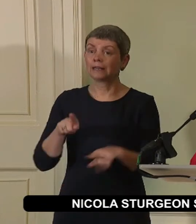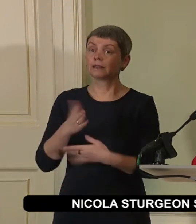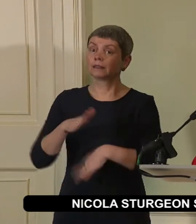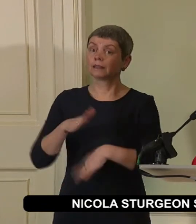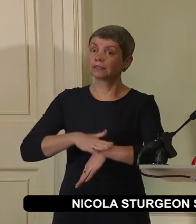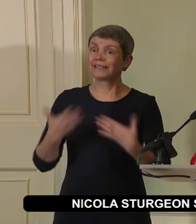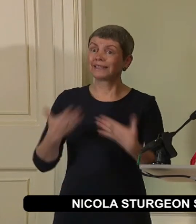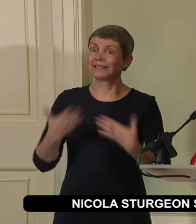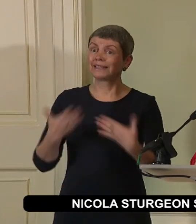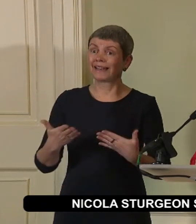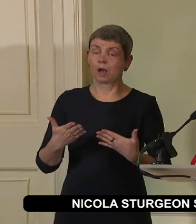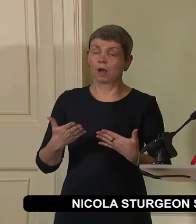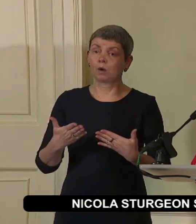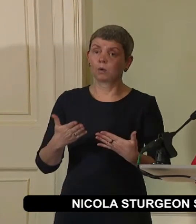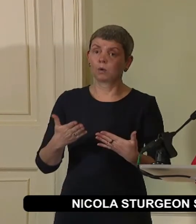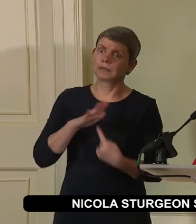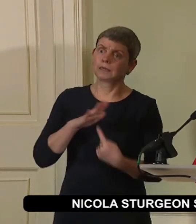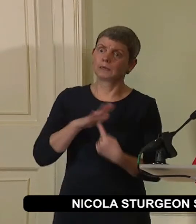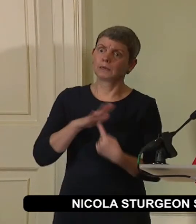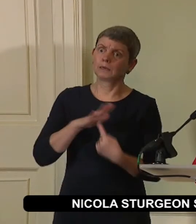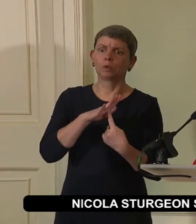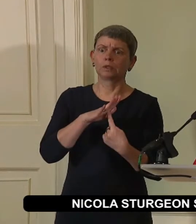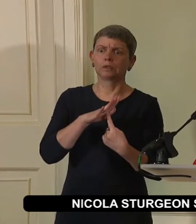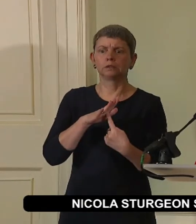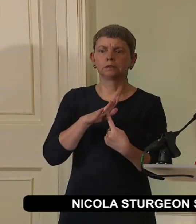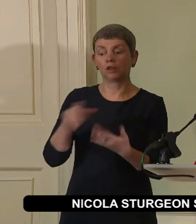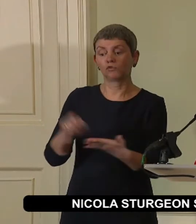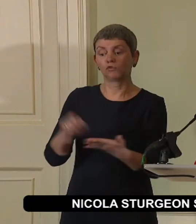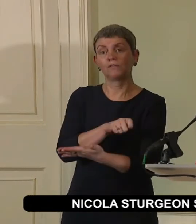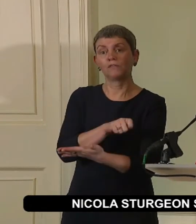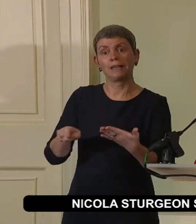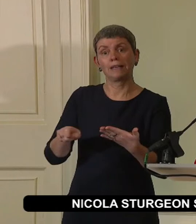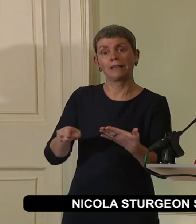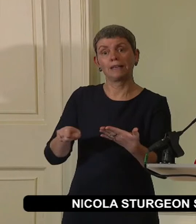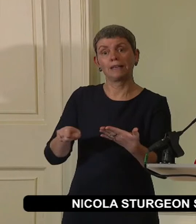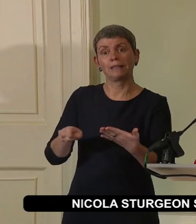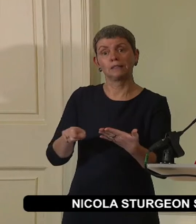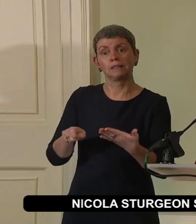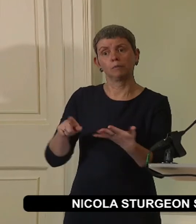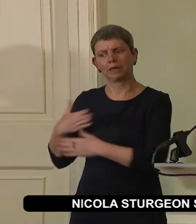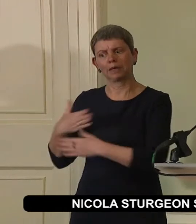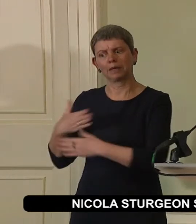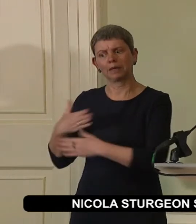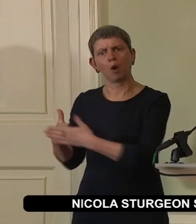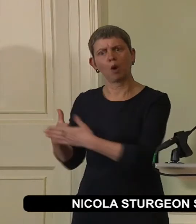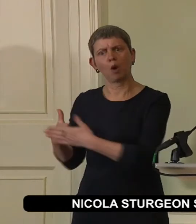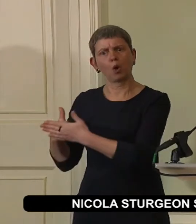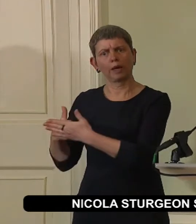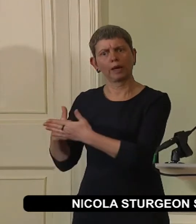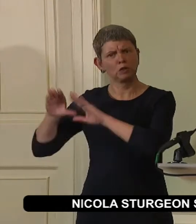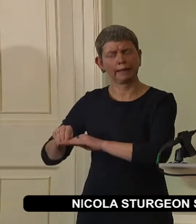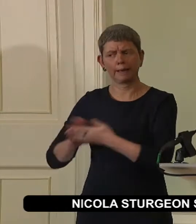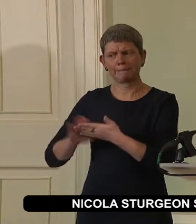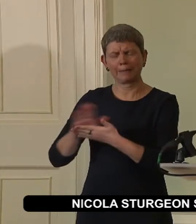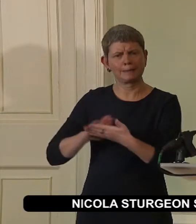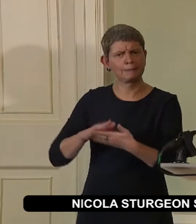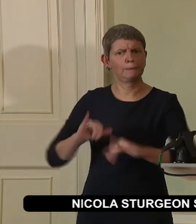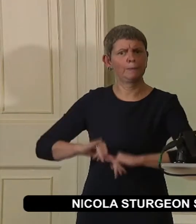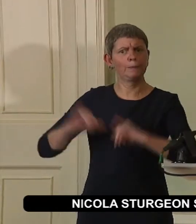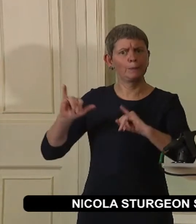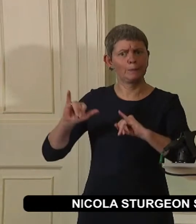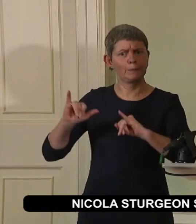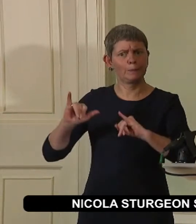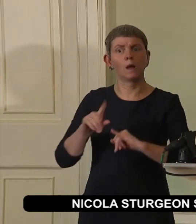blocking of a referendum as the accepted constitutional route to independence is a democratic outrage. But it puts the onus on